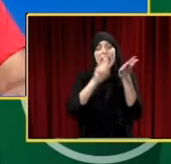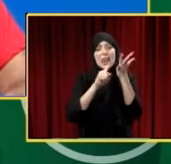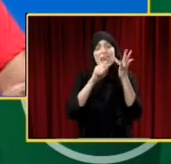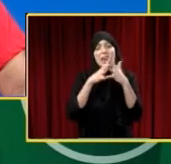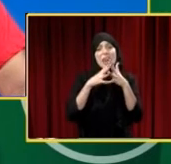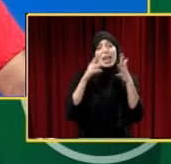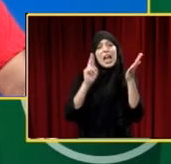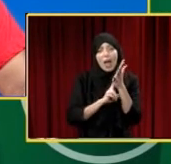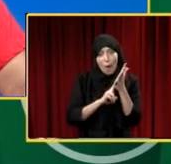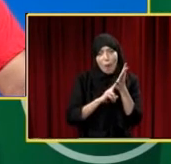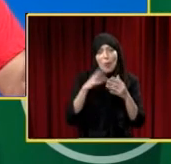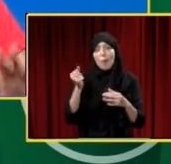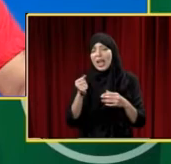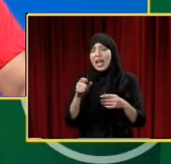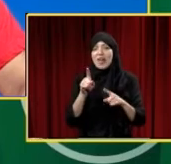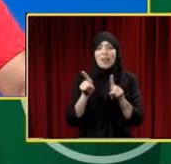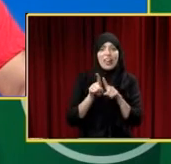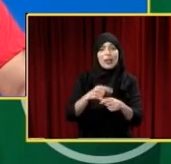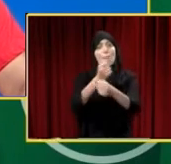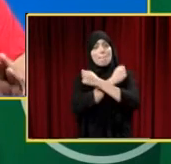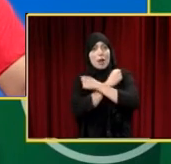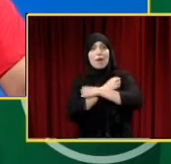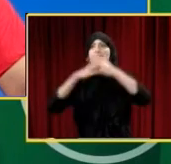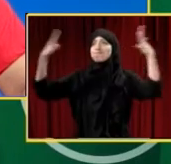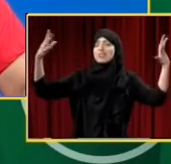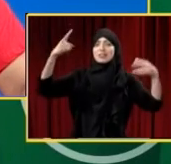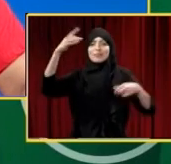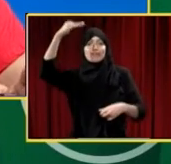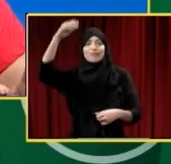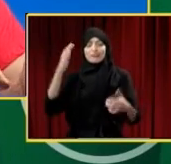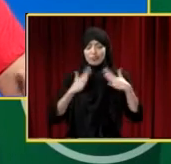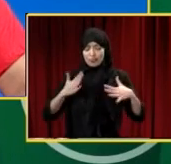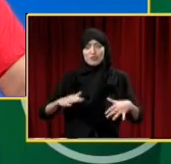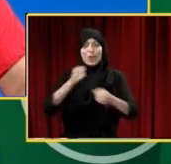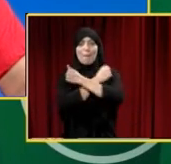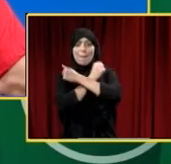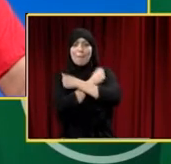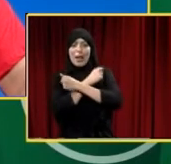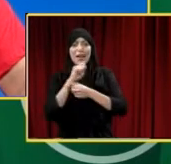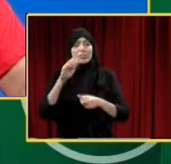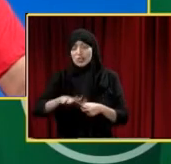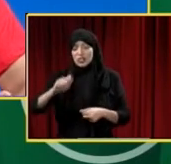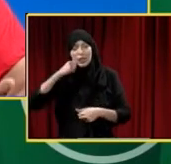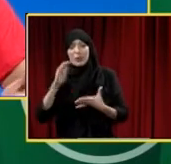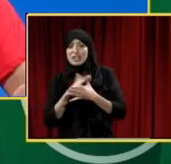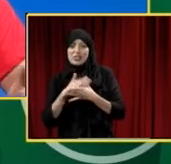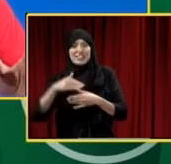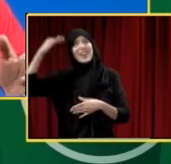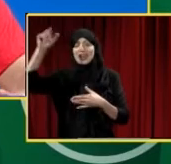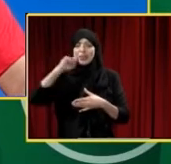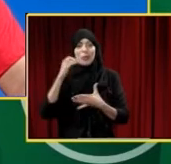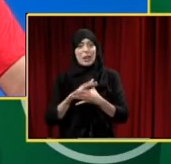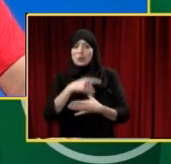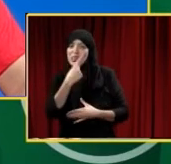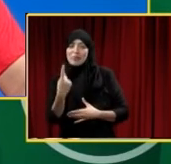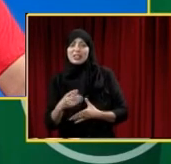well. Is that for the adults or for the children? You know what, it's for both. Both, okay. I think everyone will enjoy it. Okay. And then you've got also the inflatable challenges, we've got wonderful challenges, we've